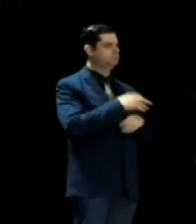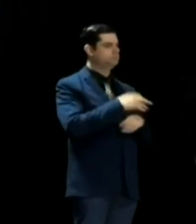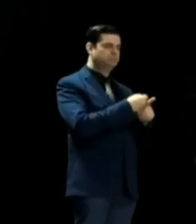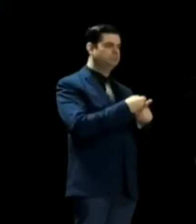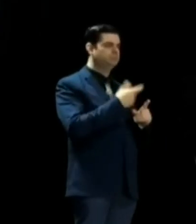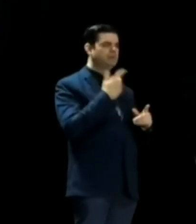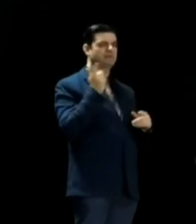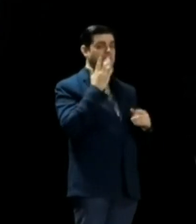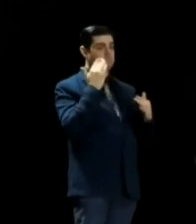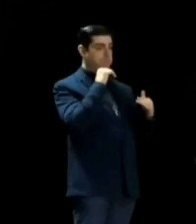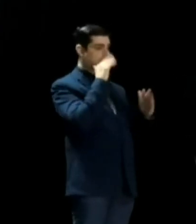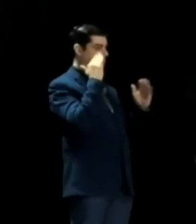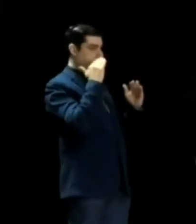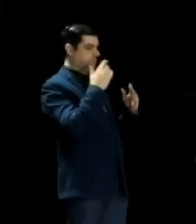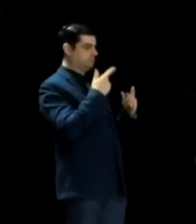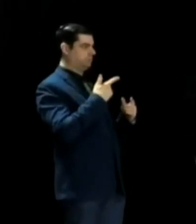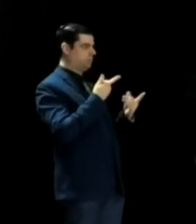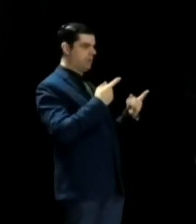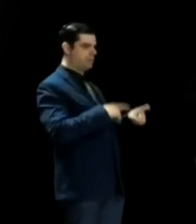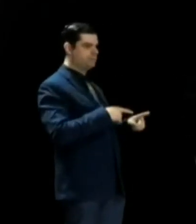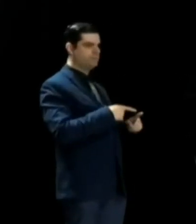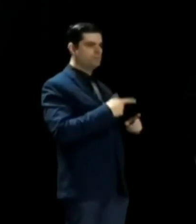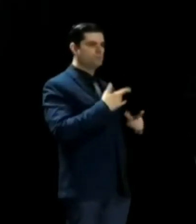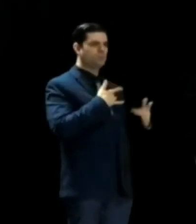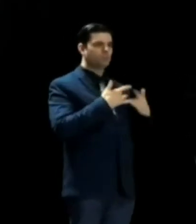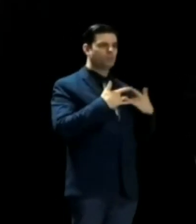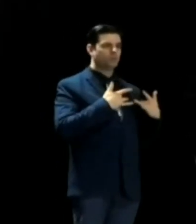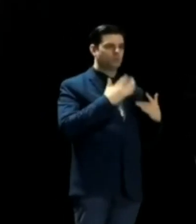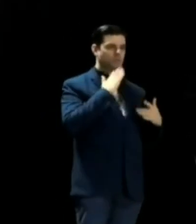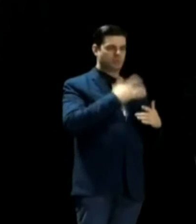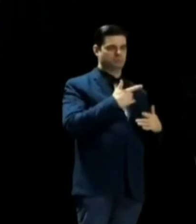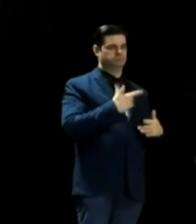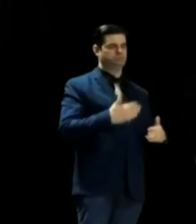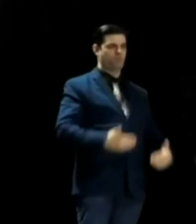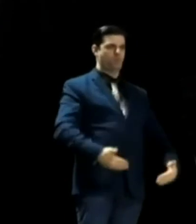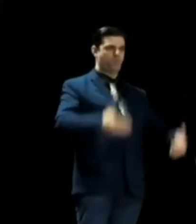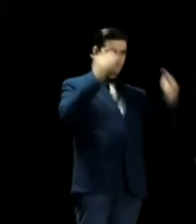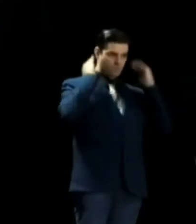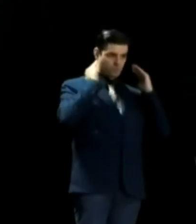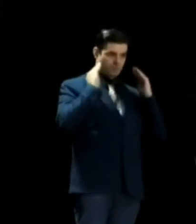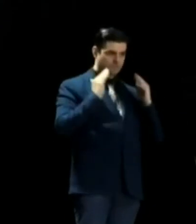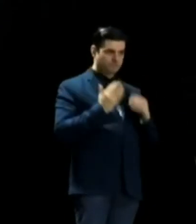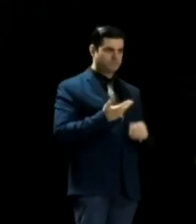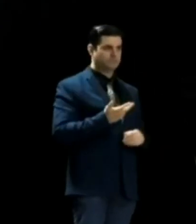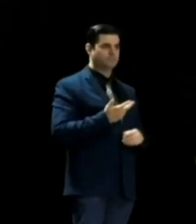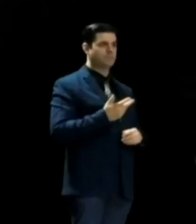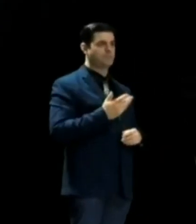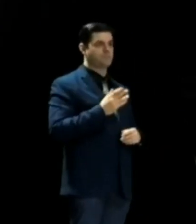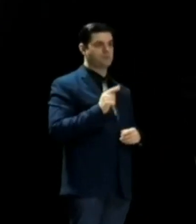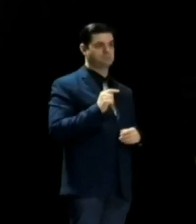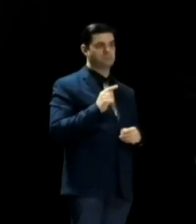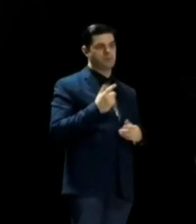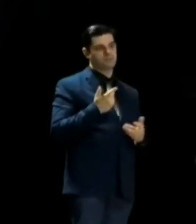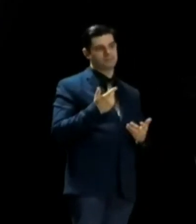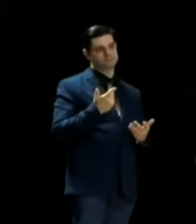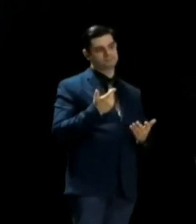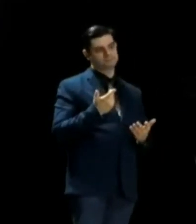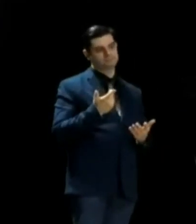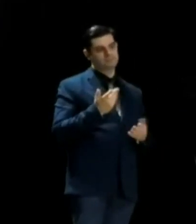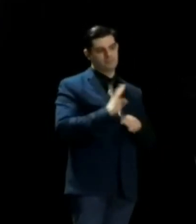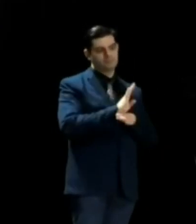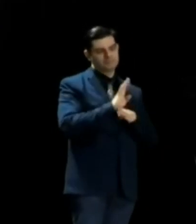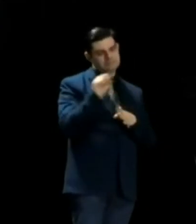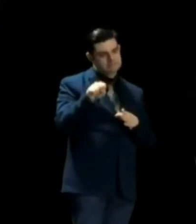be overrun Yeah. with patients. The problem is maybe they have too few. But they have problems, I